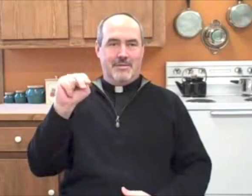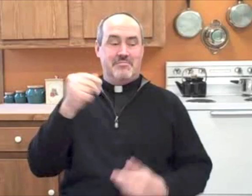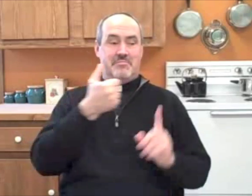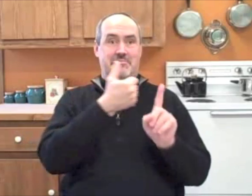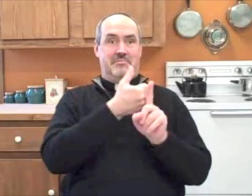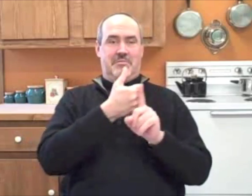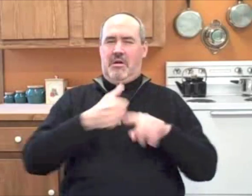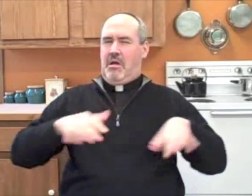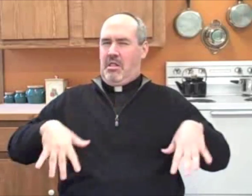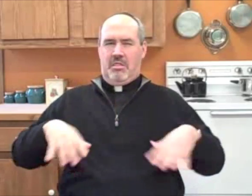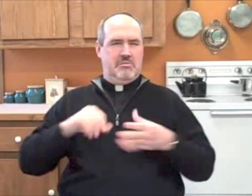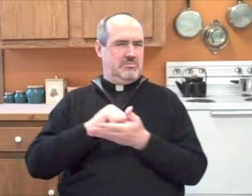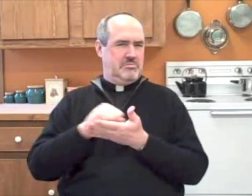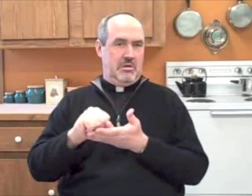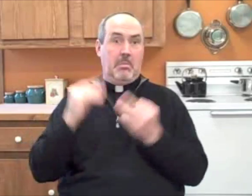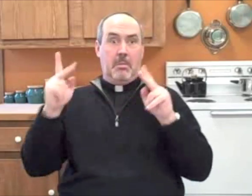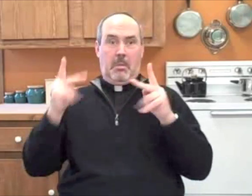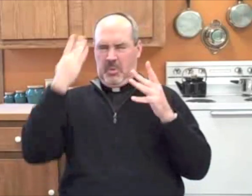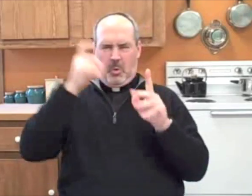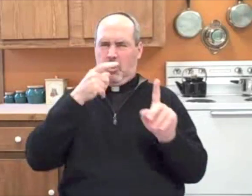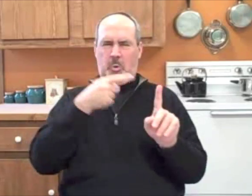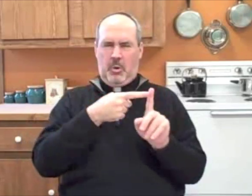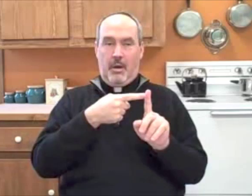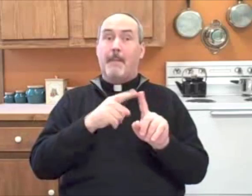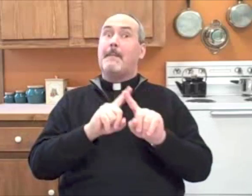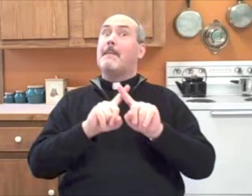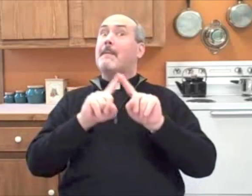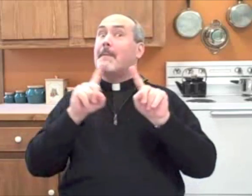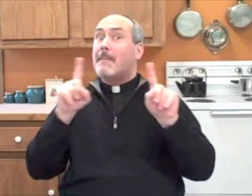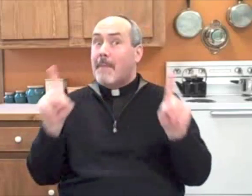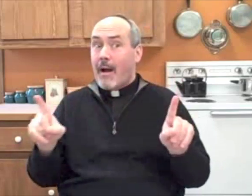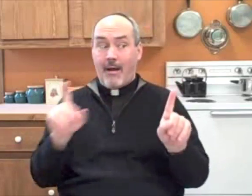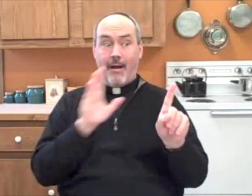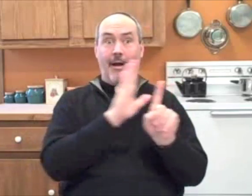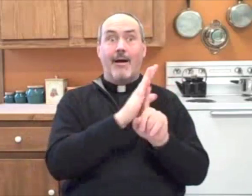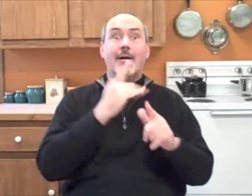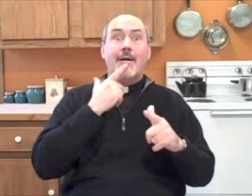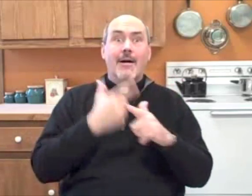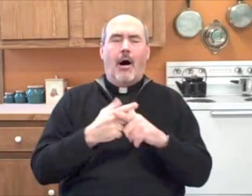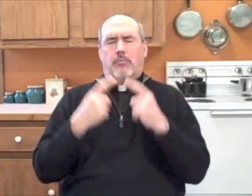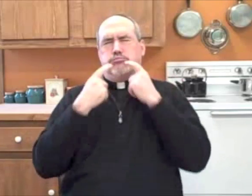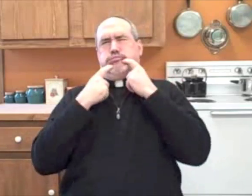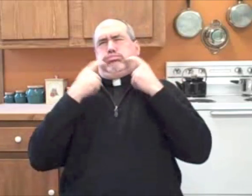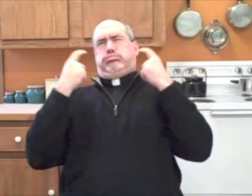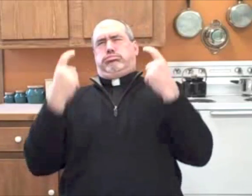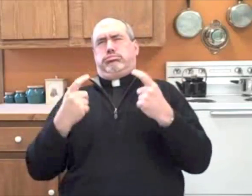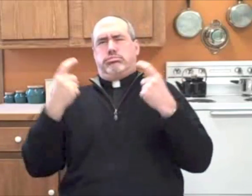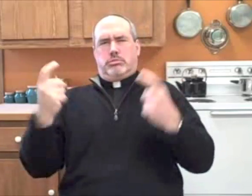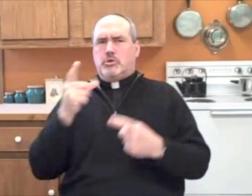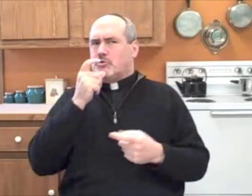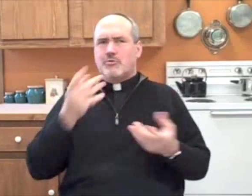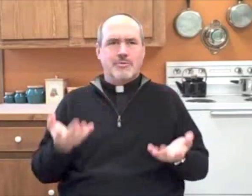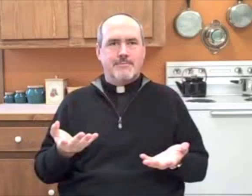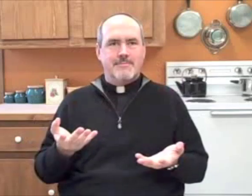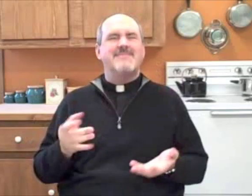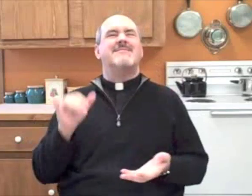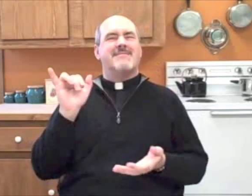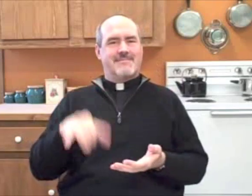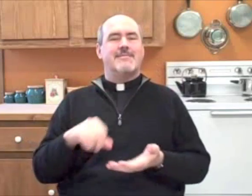saint. A lot of people don't know who she was. However, her sister was a saint, and she was very well known.